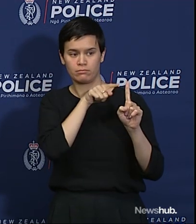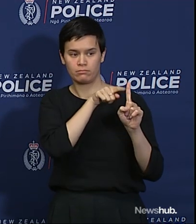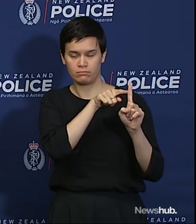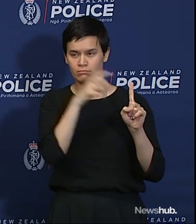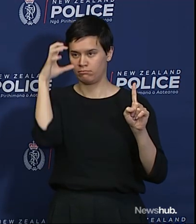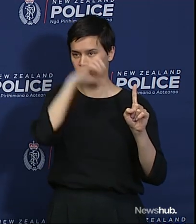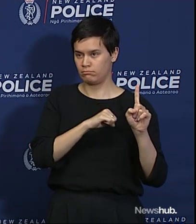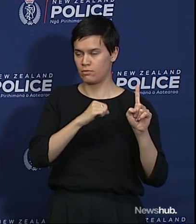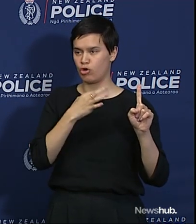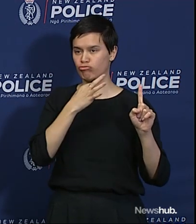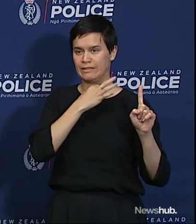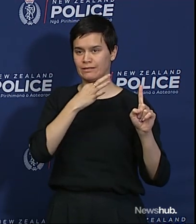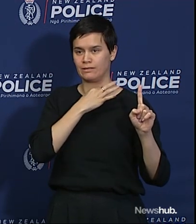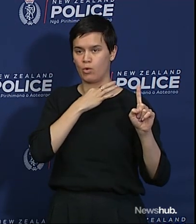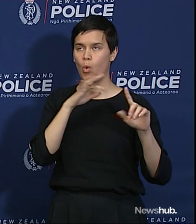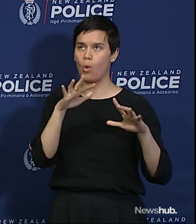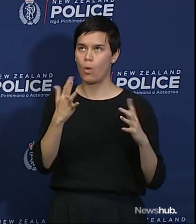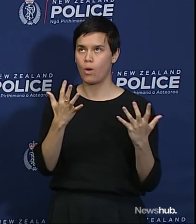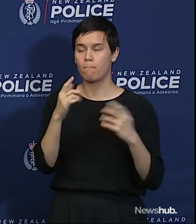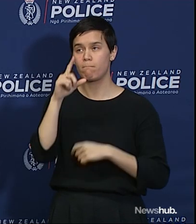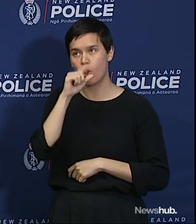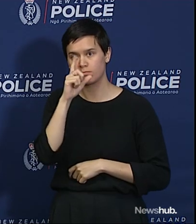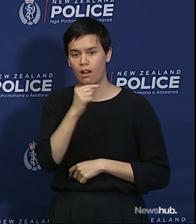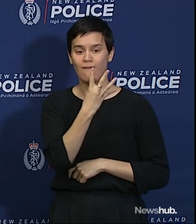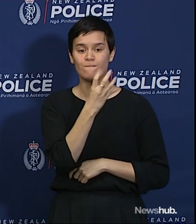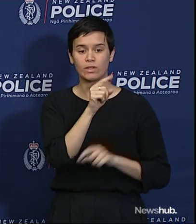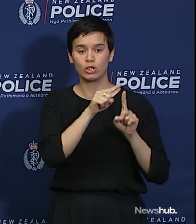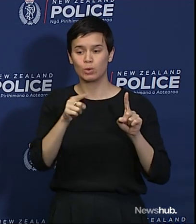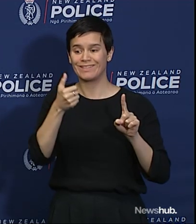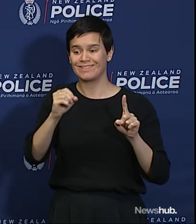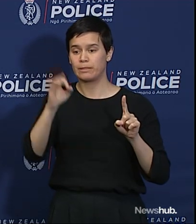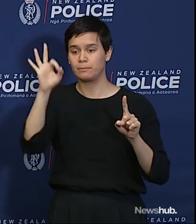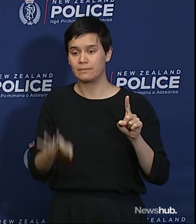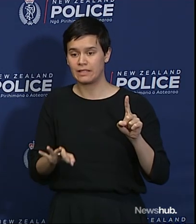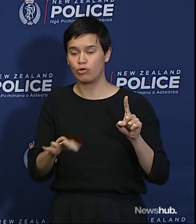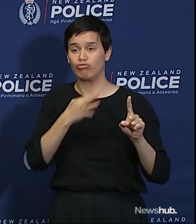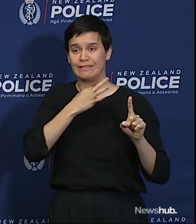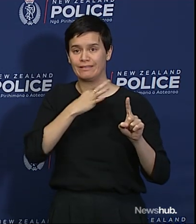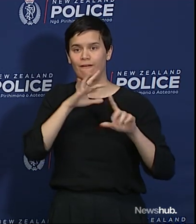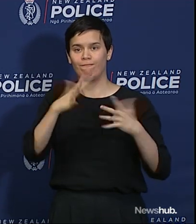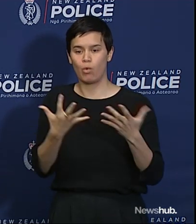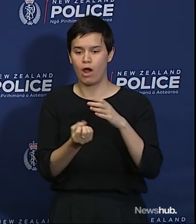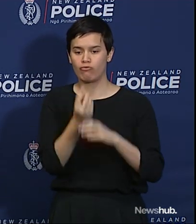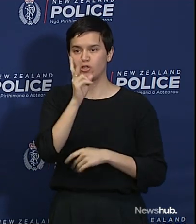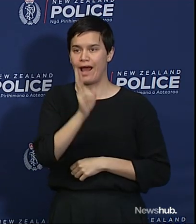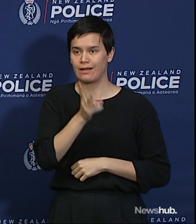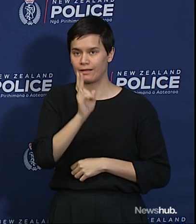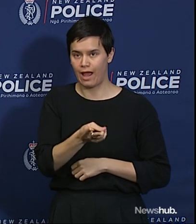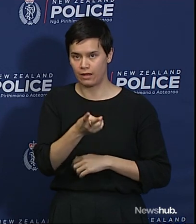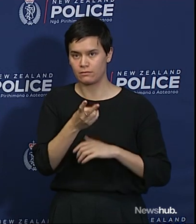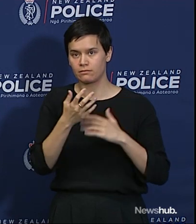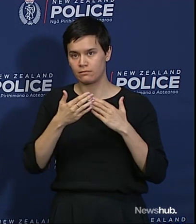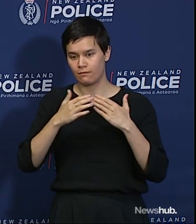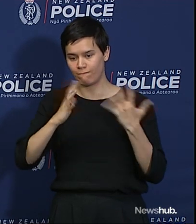estimates a risk of, or a chance of 40 to 60% of another eruption like Monday in the next 24